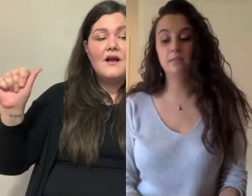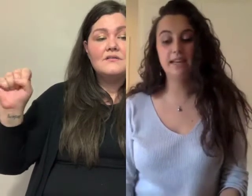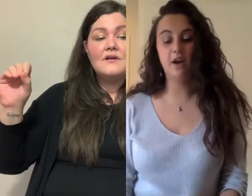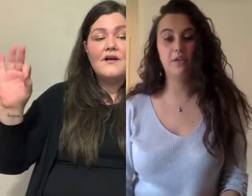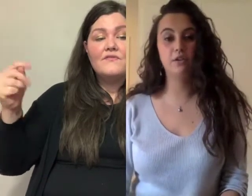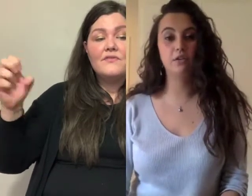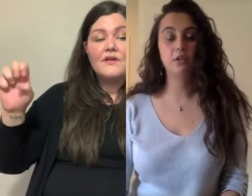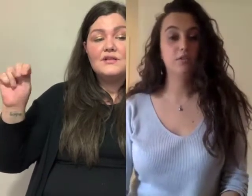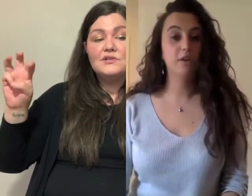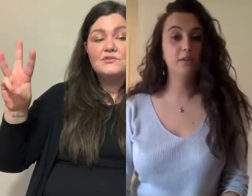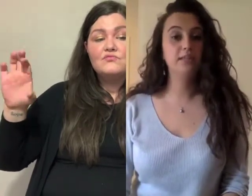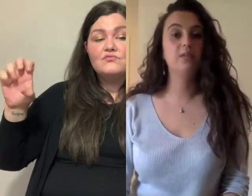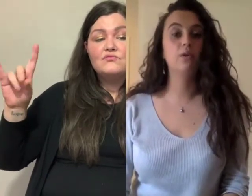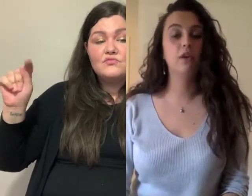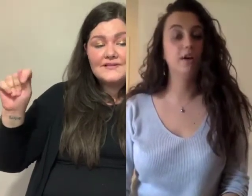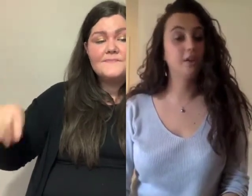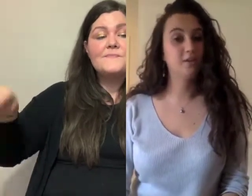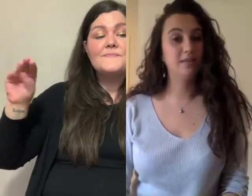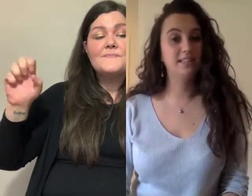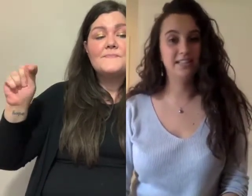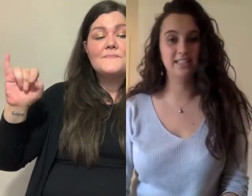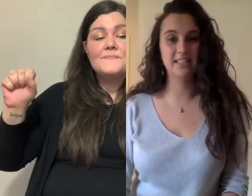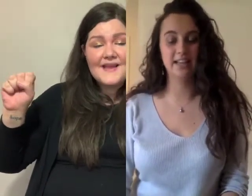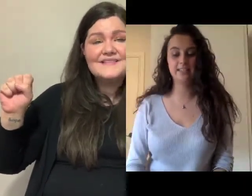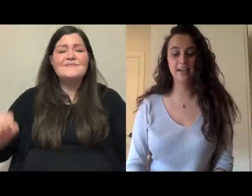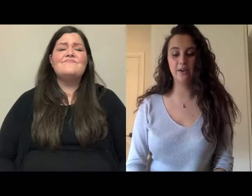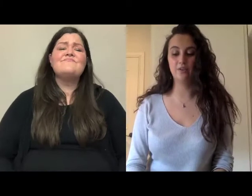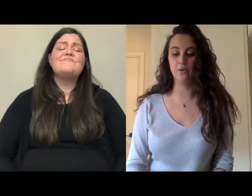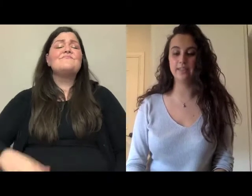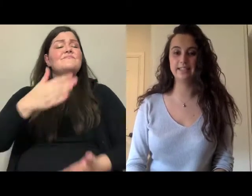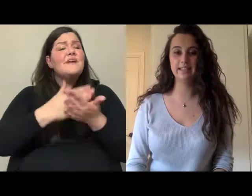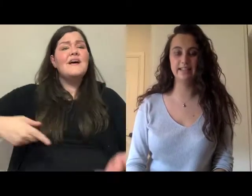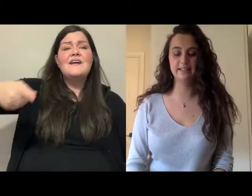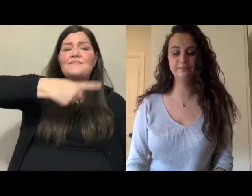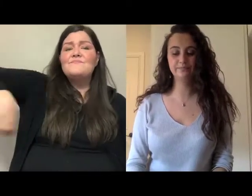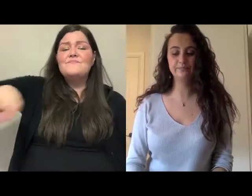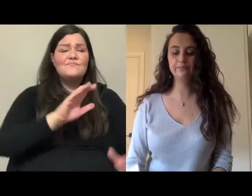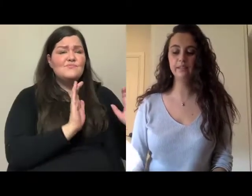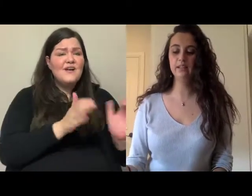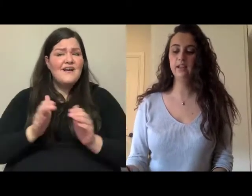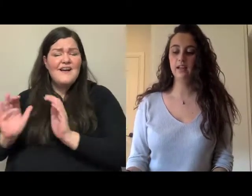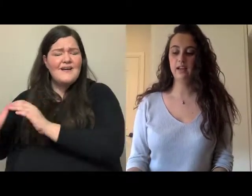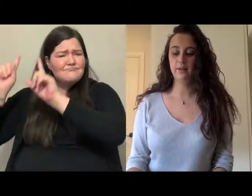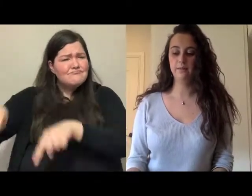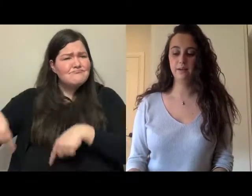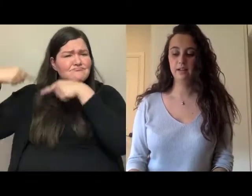and many other documented or undocumented nations that cared for this land.